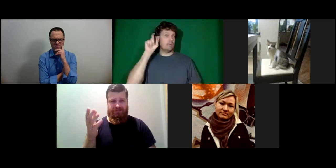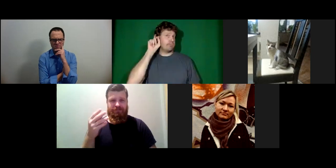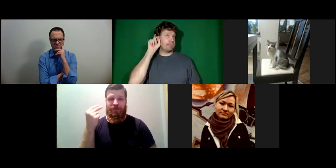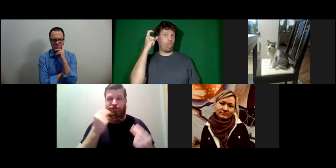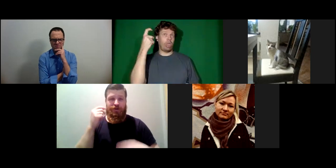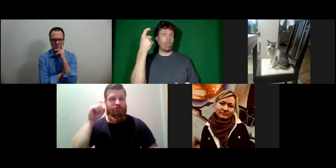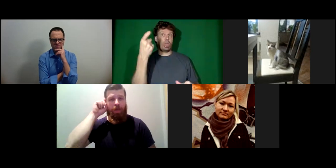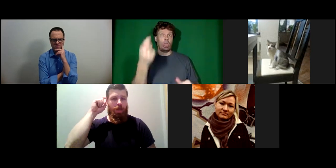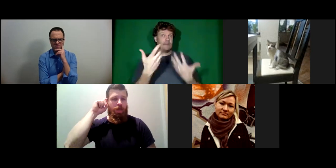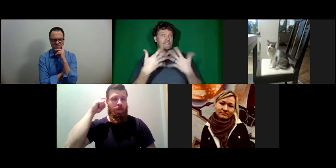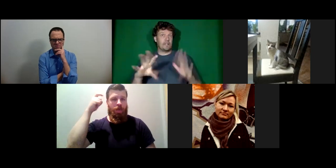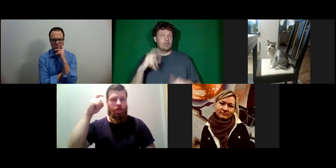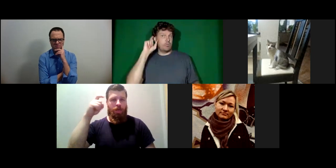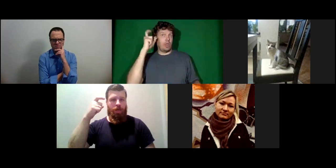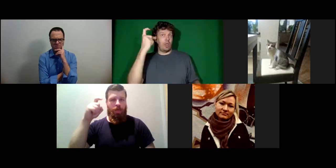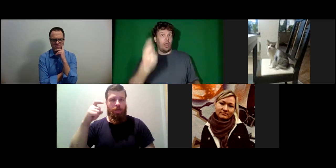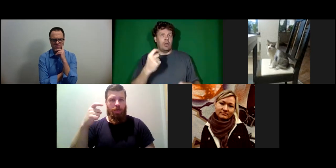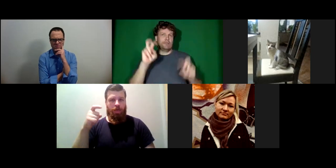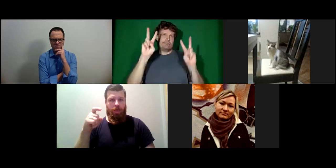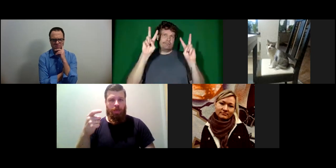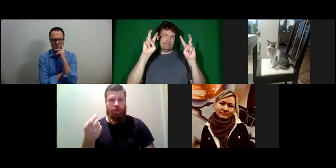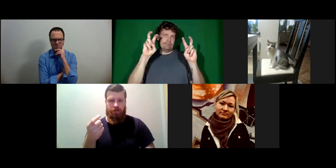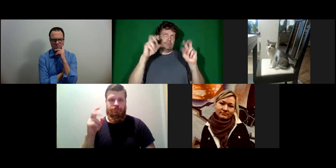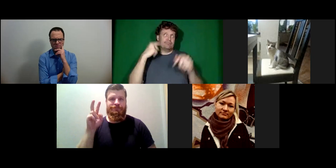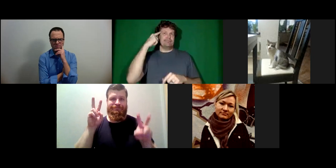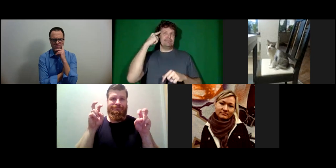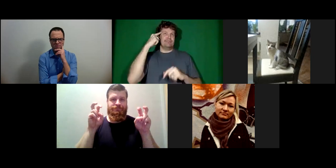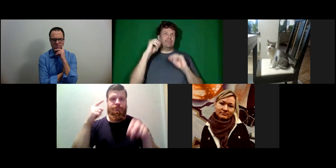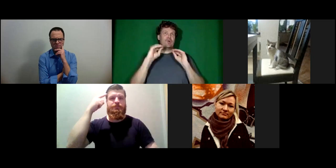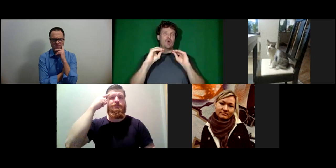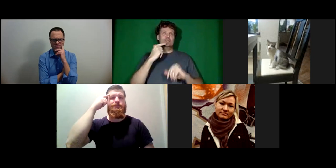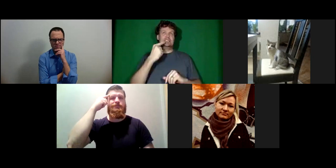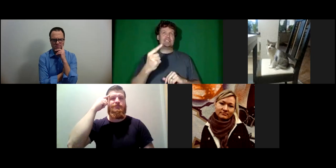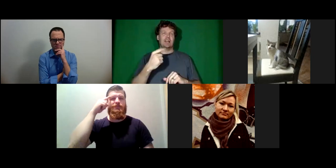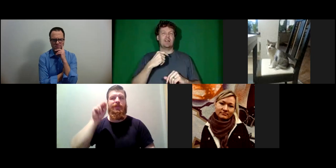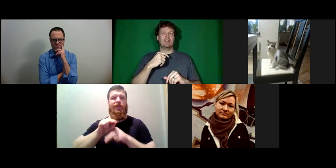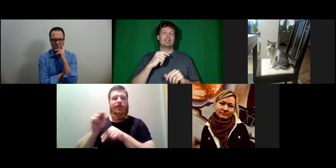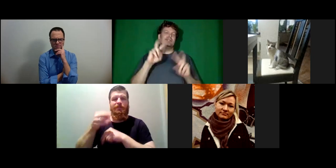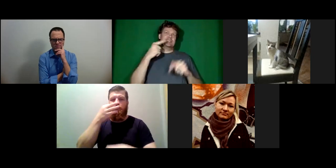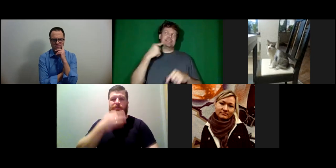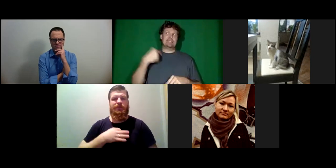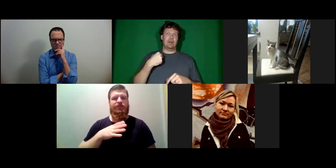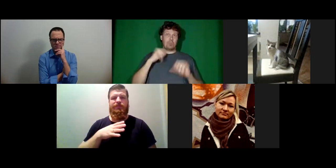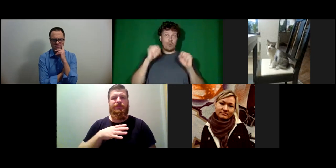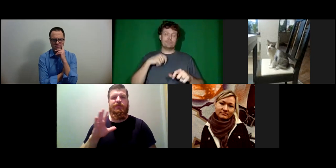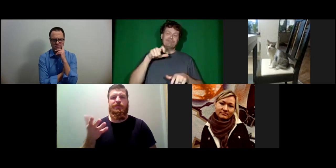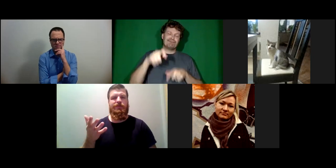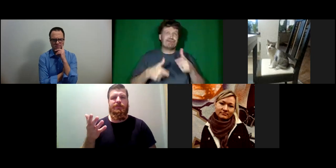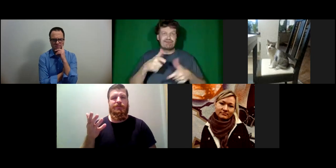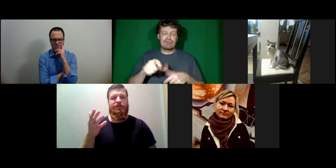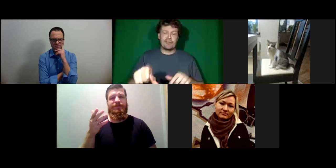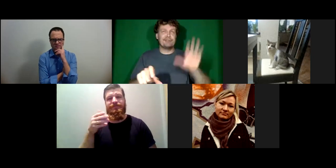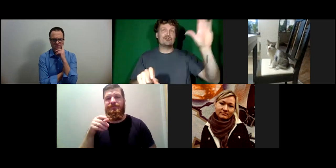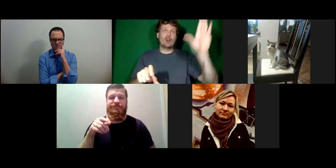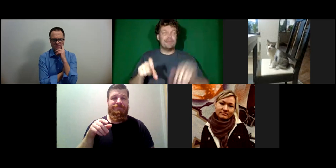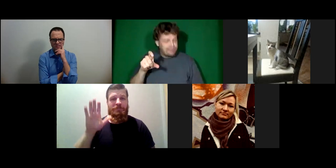playing. And so I remember that. So once my hearing aid indeed fell off, but I remembered what the coach told